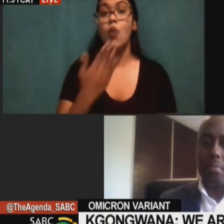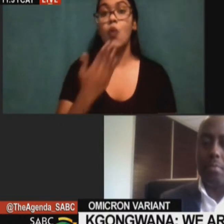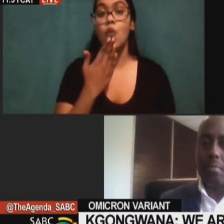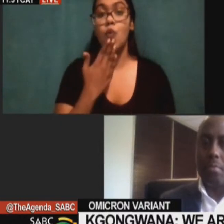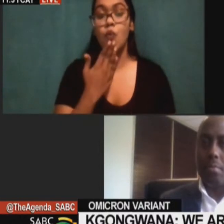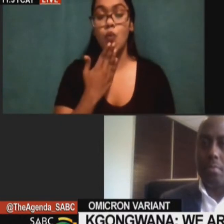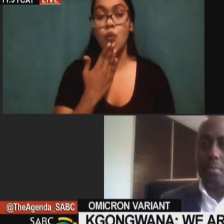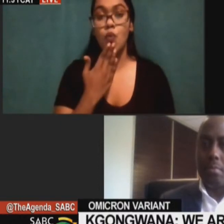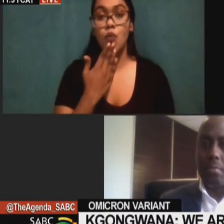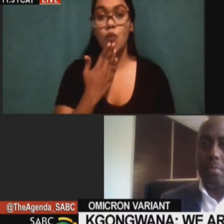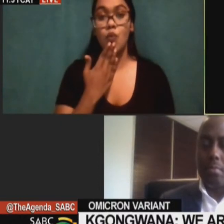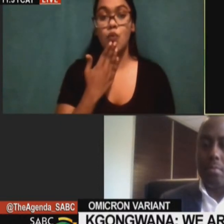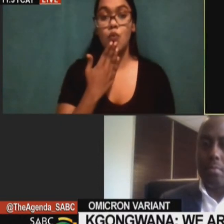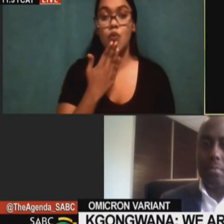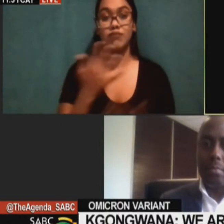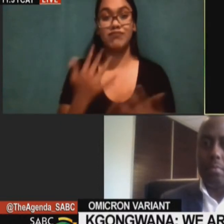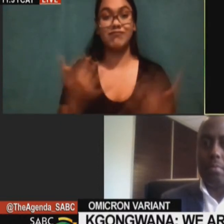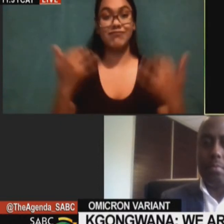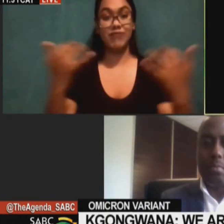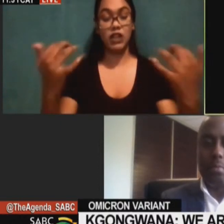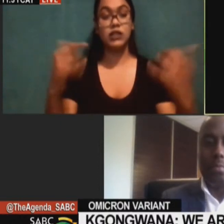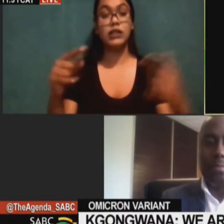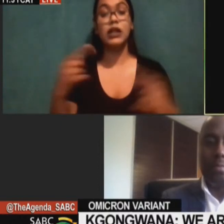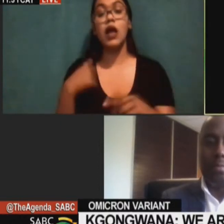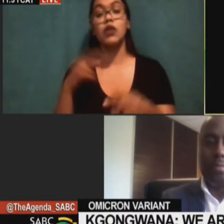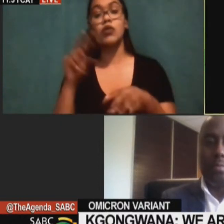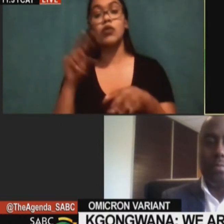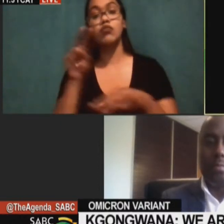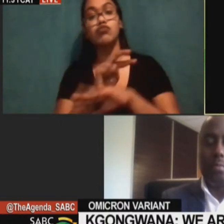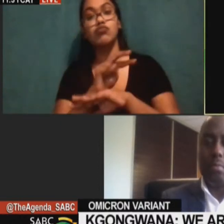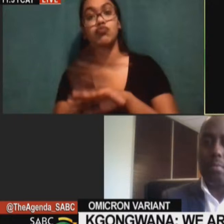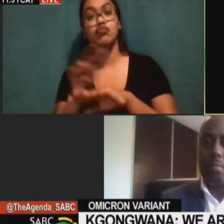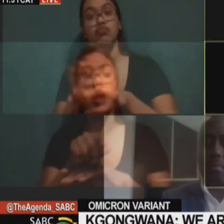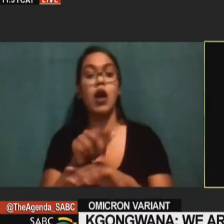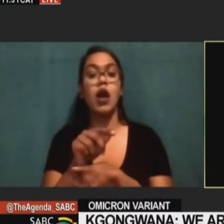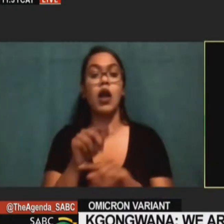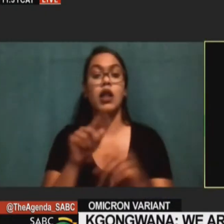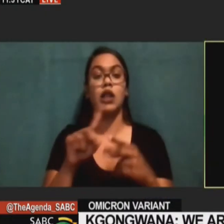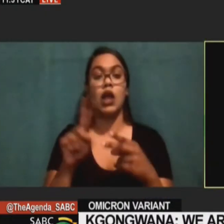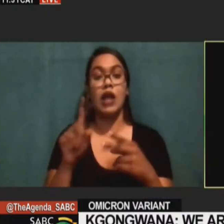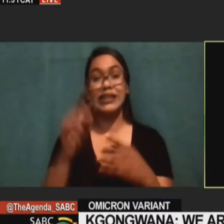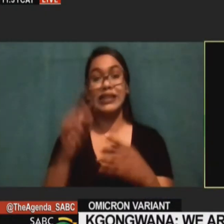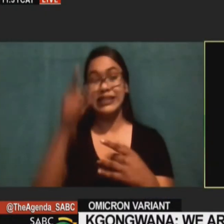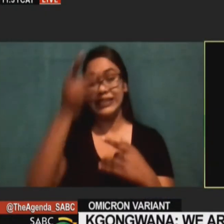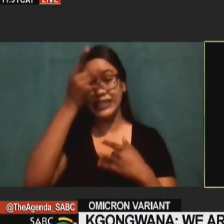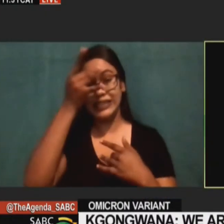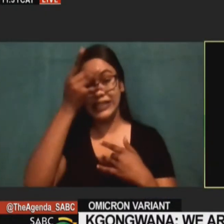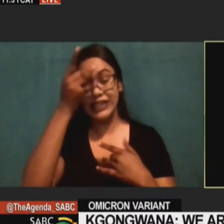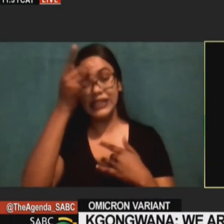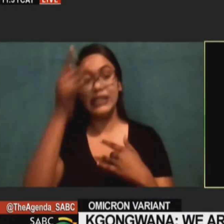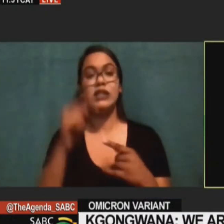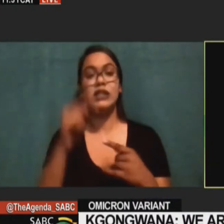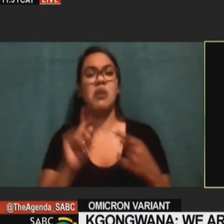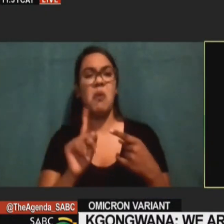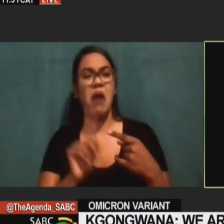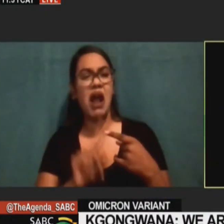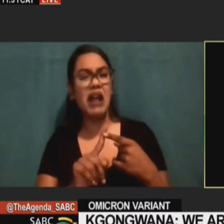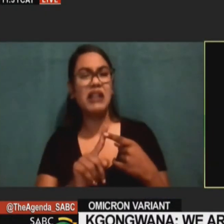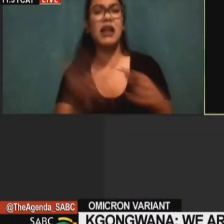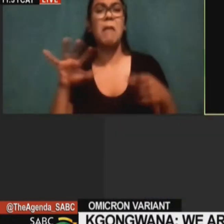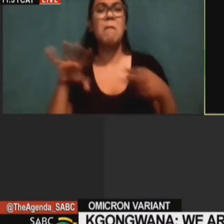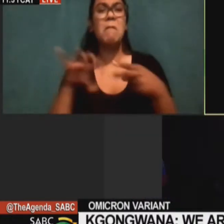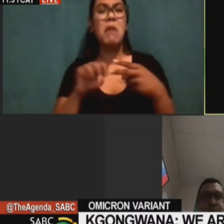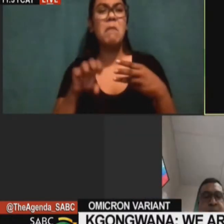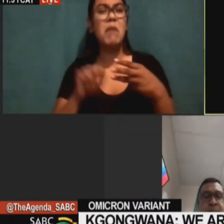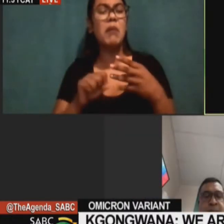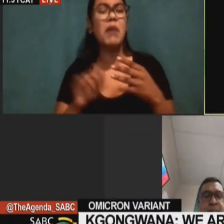us clinical observations as far as the patterns, the symptoms is concerned. That's Dr. Unben